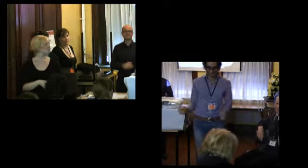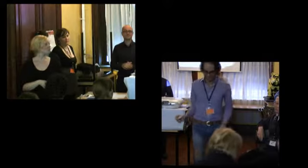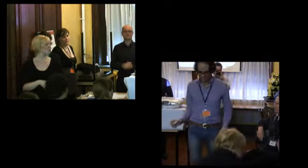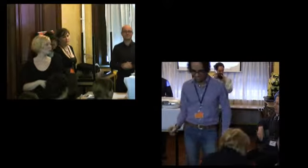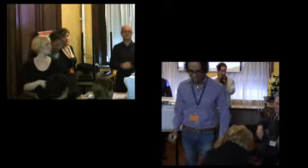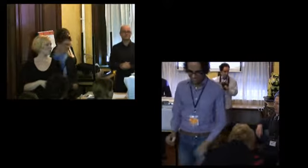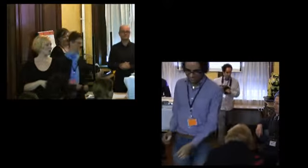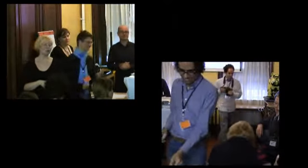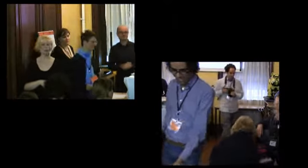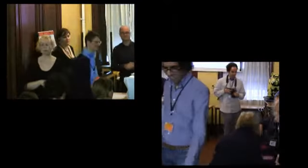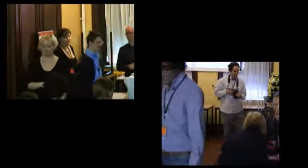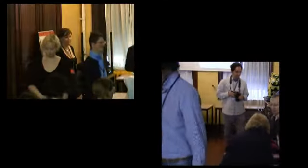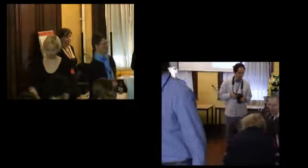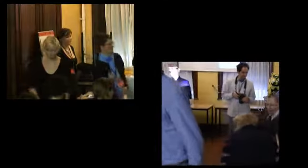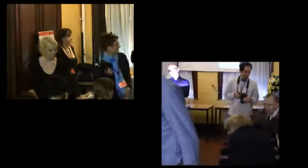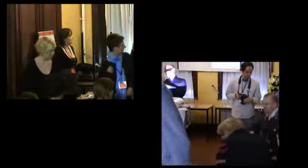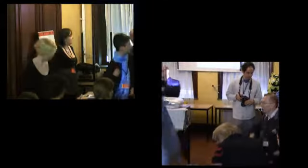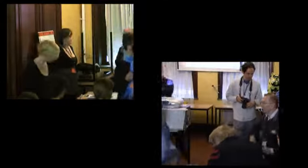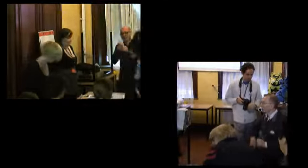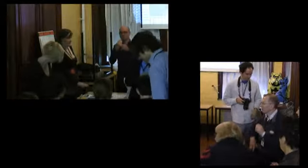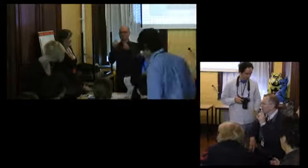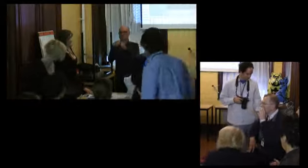I used to work for both.